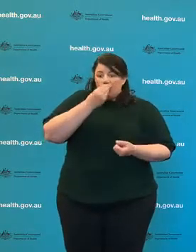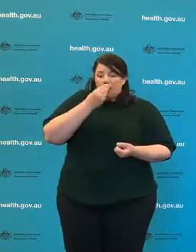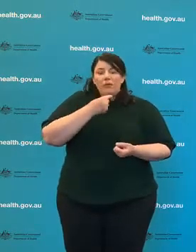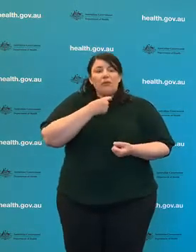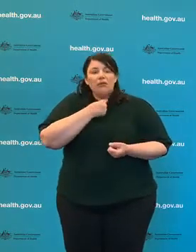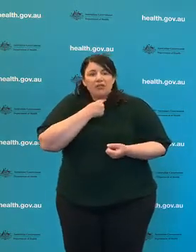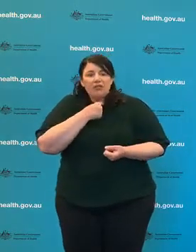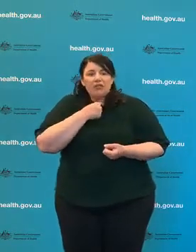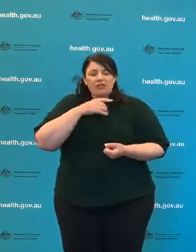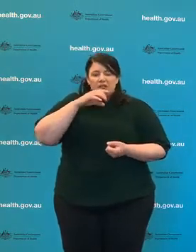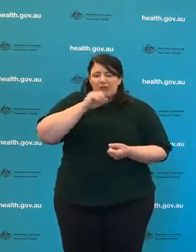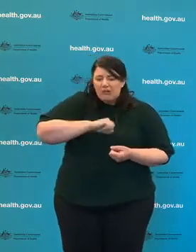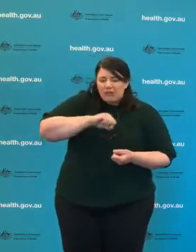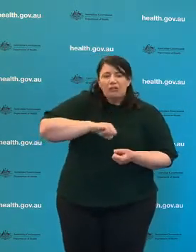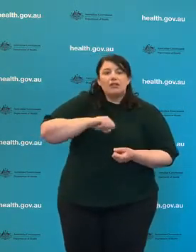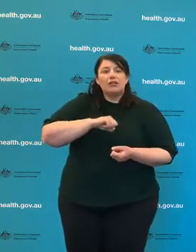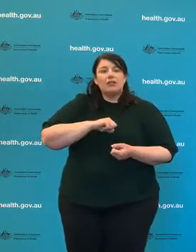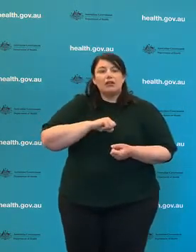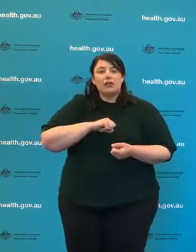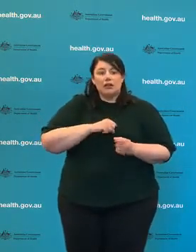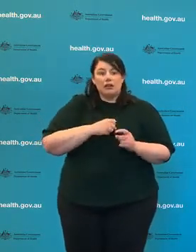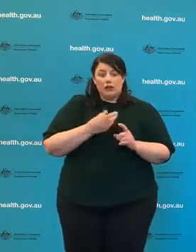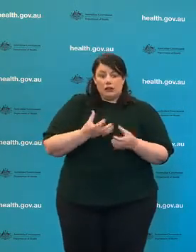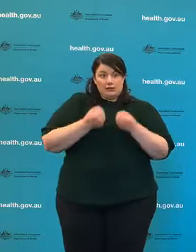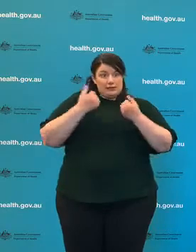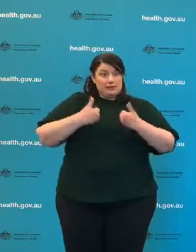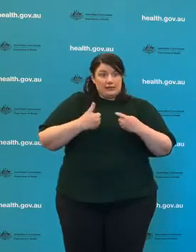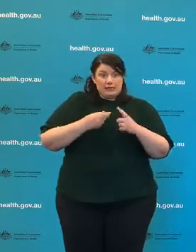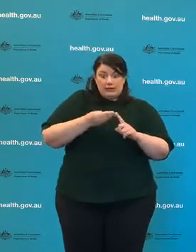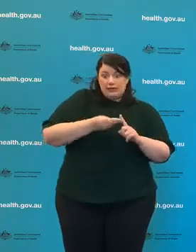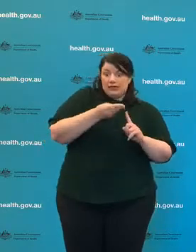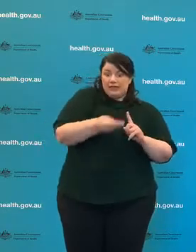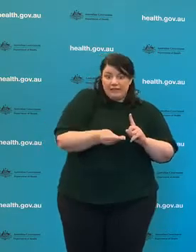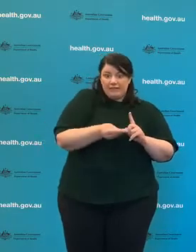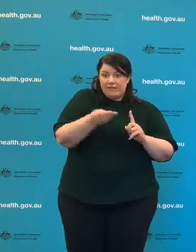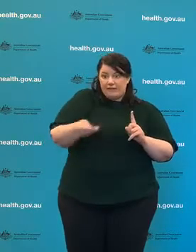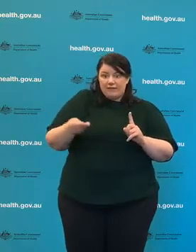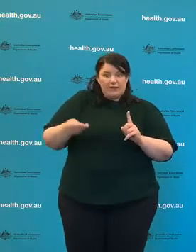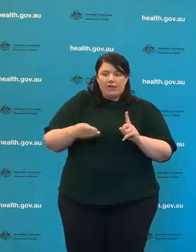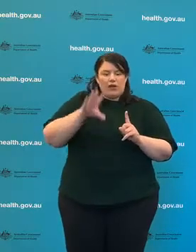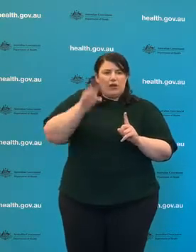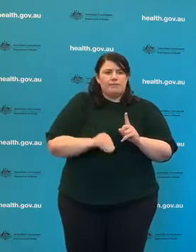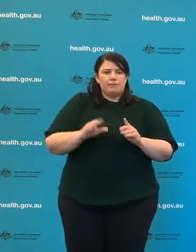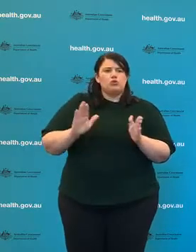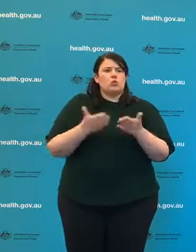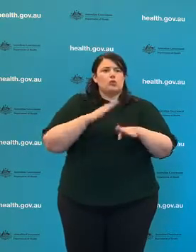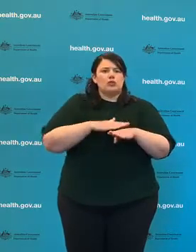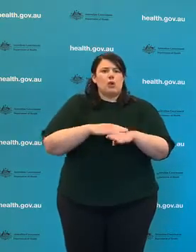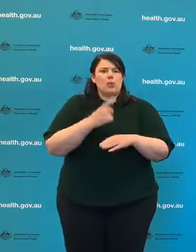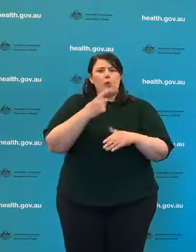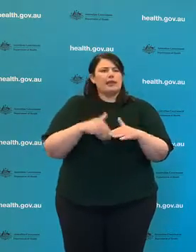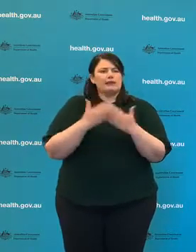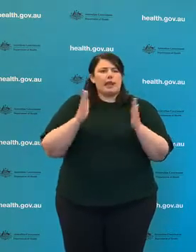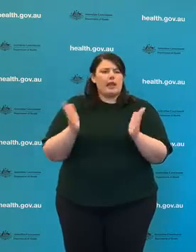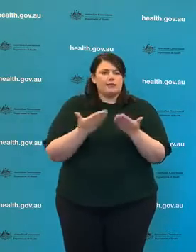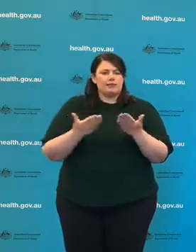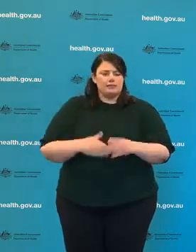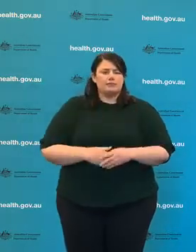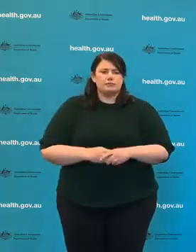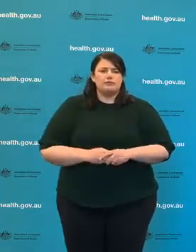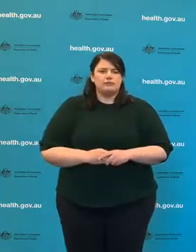tracing process being wound up, the case being closed by the disease detectives. What we've seen in